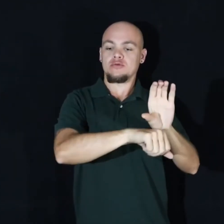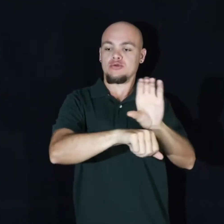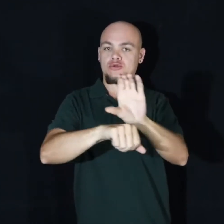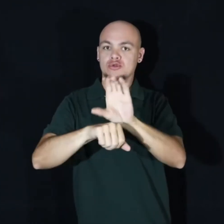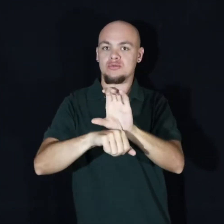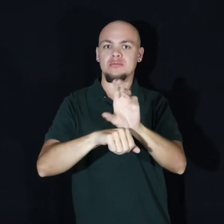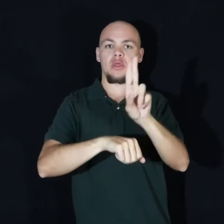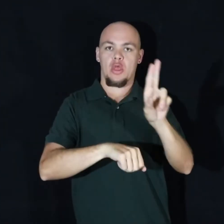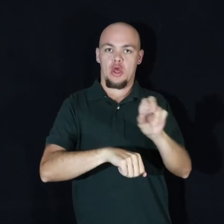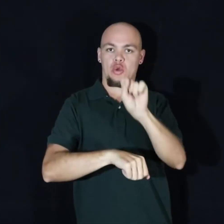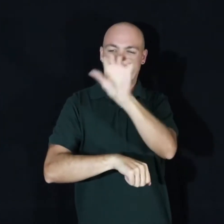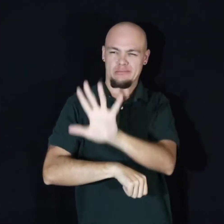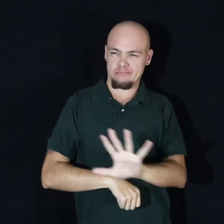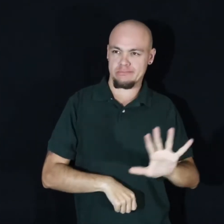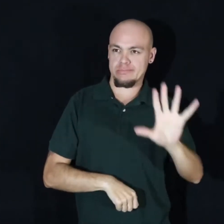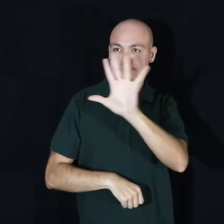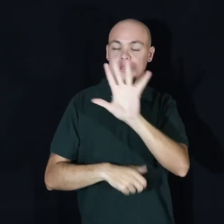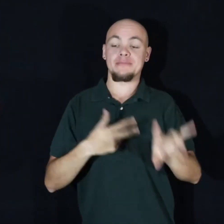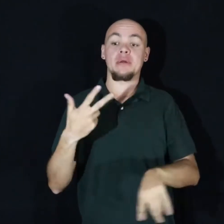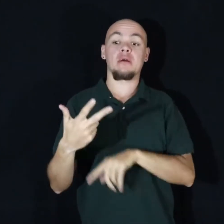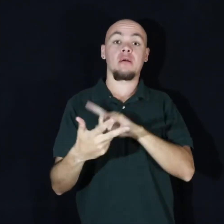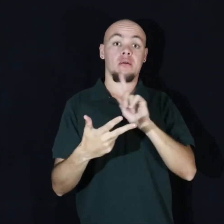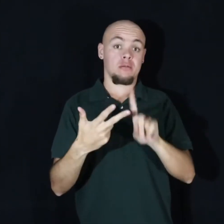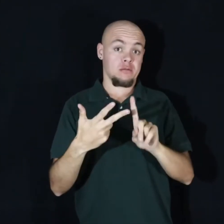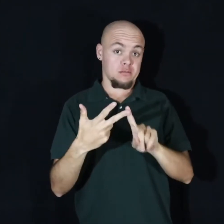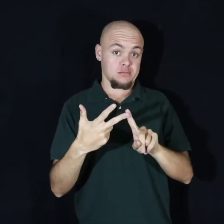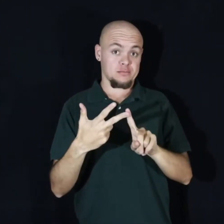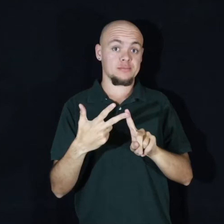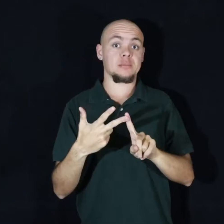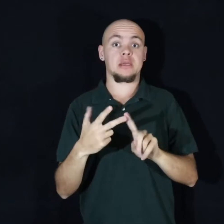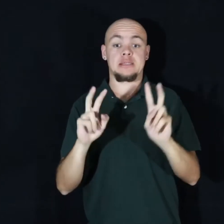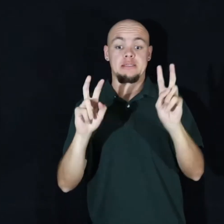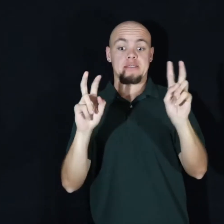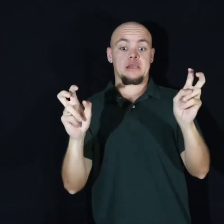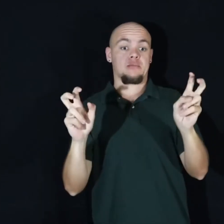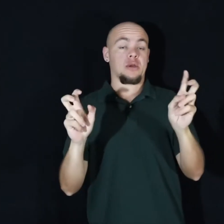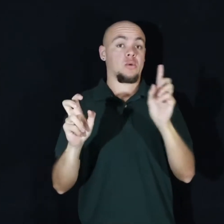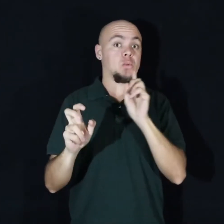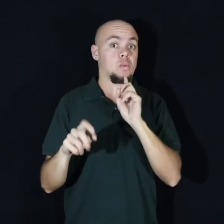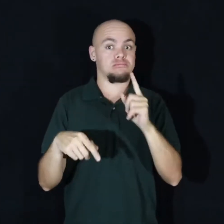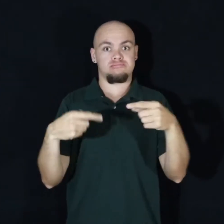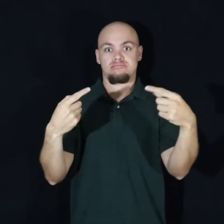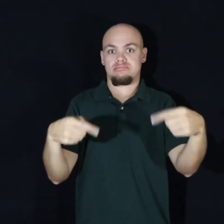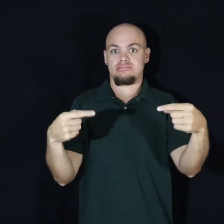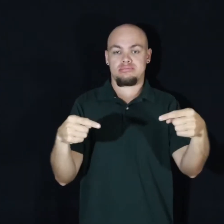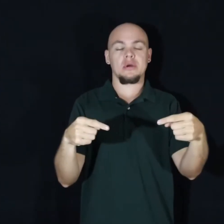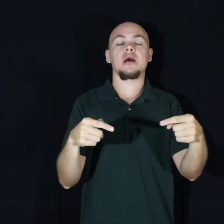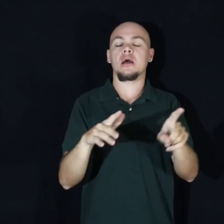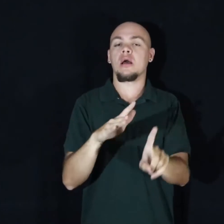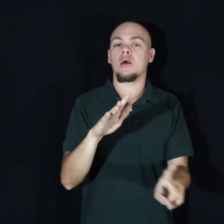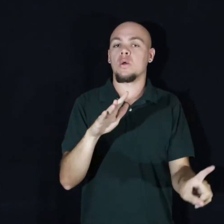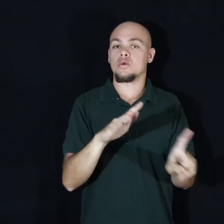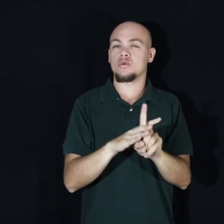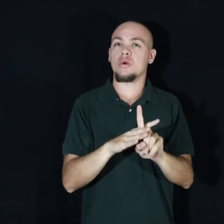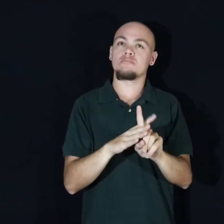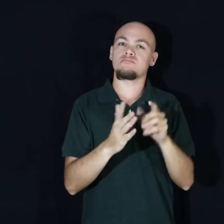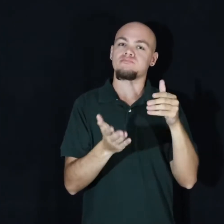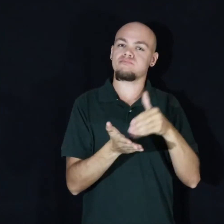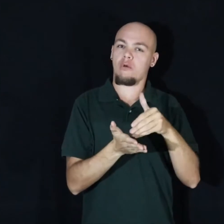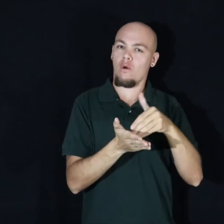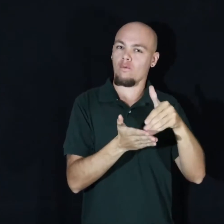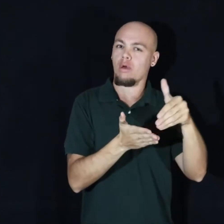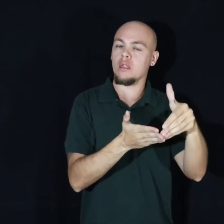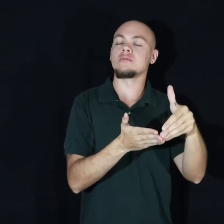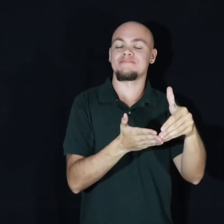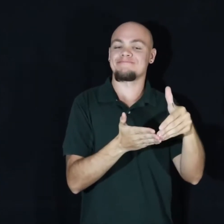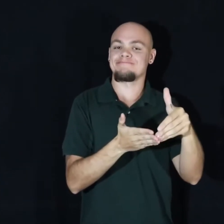the churches across the United States. And of course, another sort of hot topic issue that's come up, and we'll see it